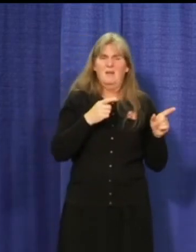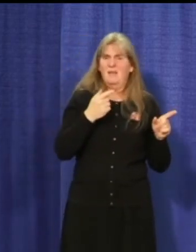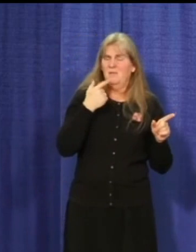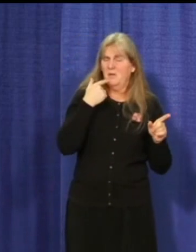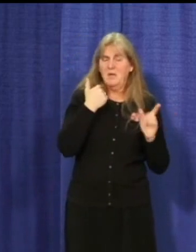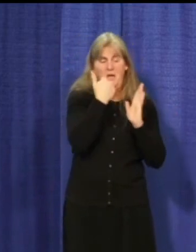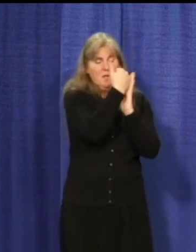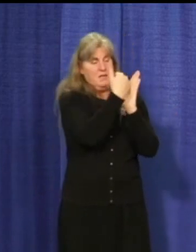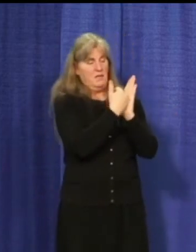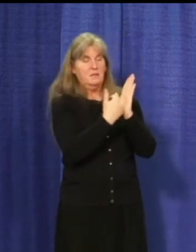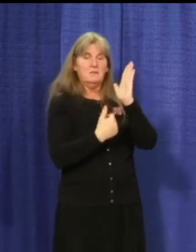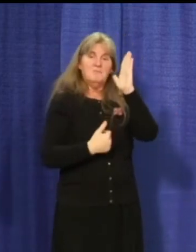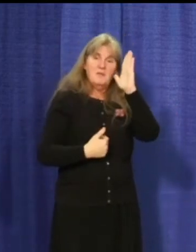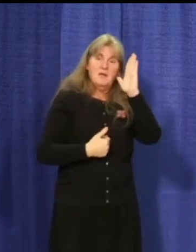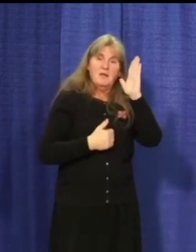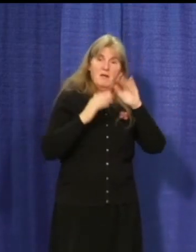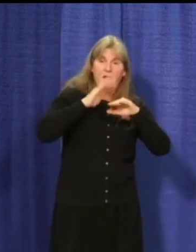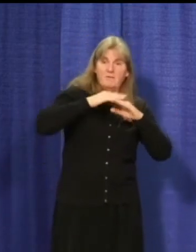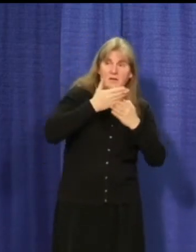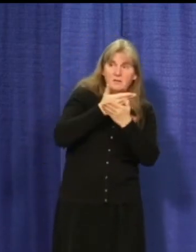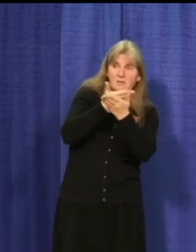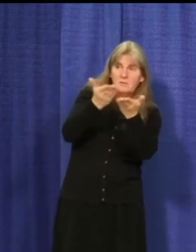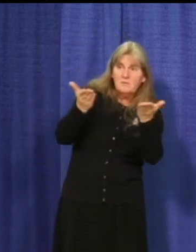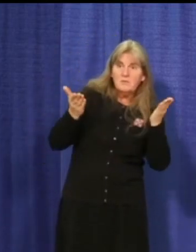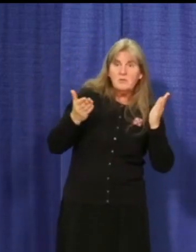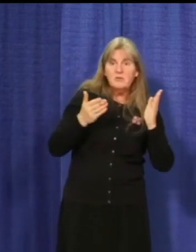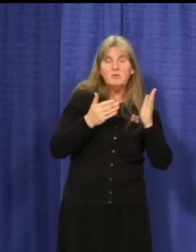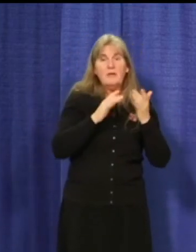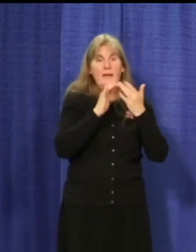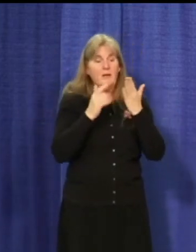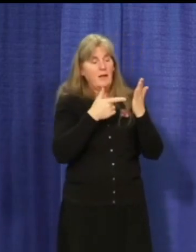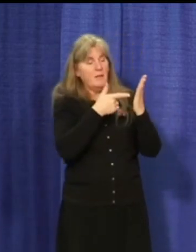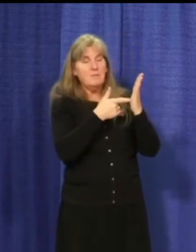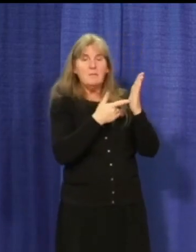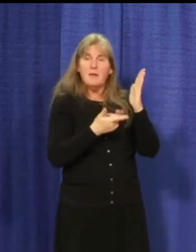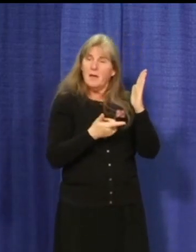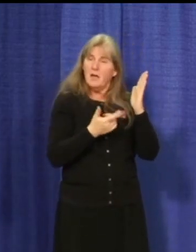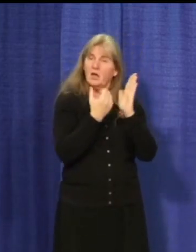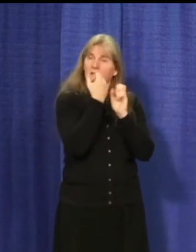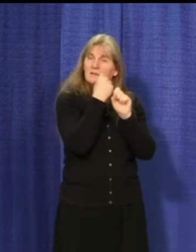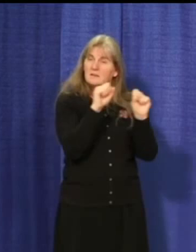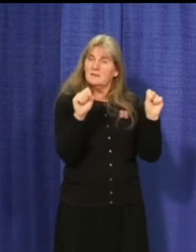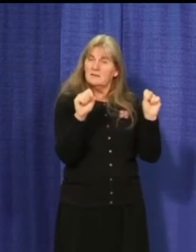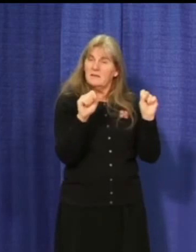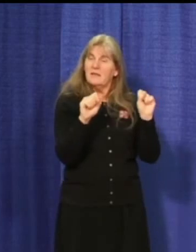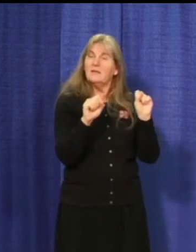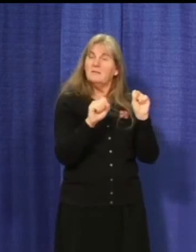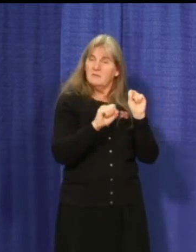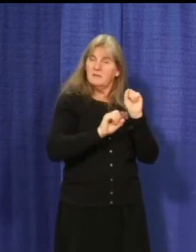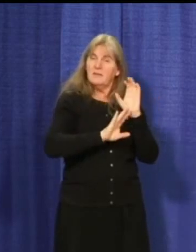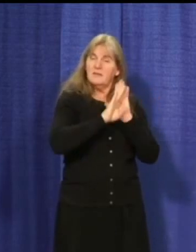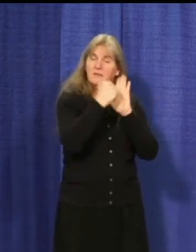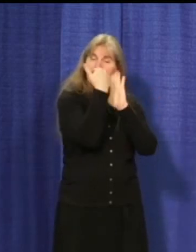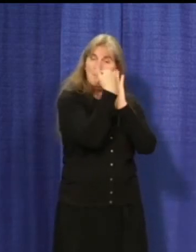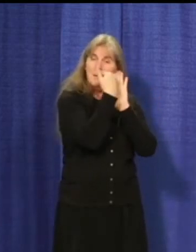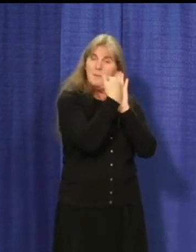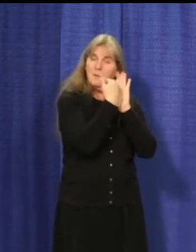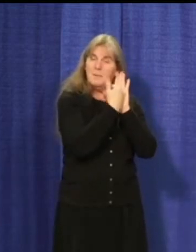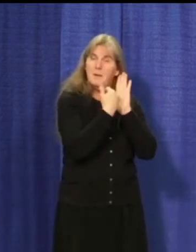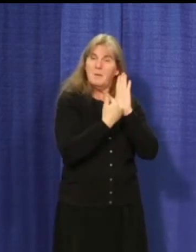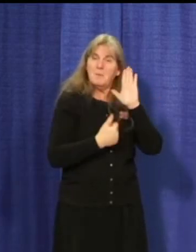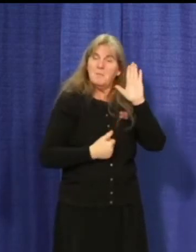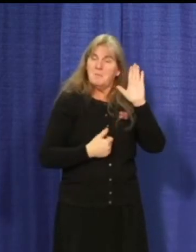that we put out and with the safety that we've built around the advice that we